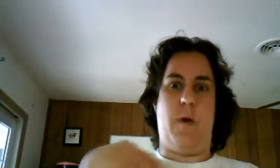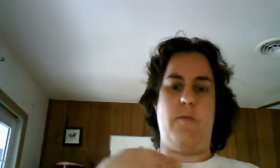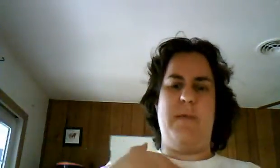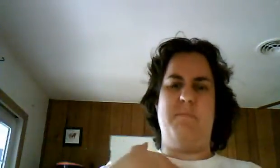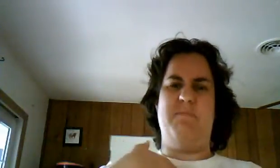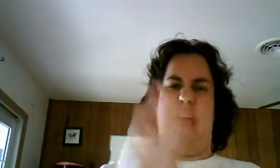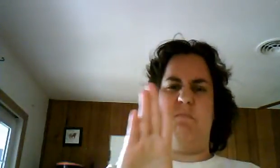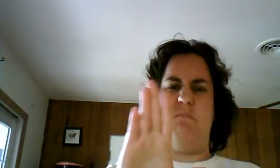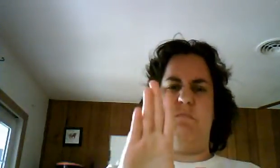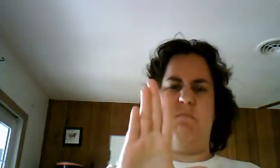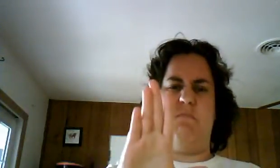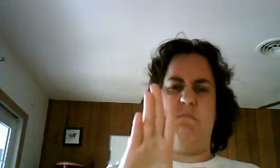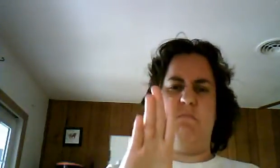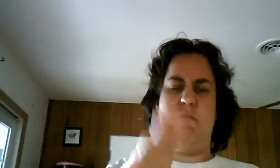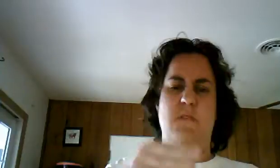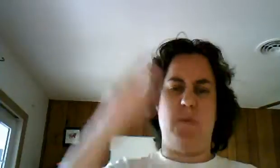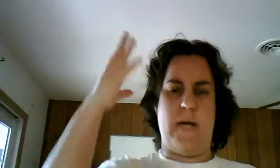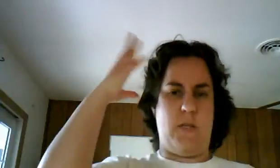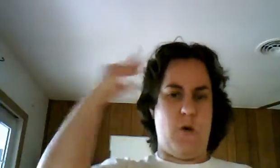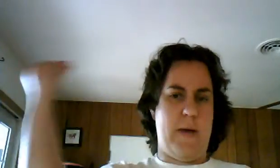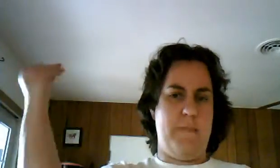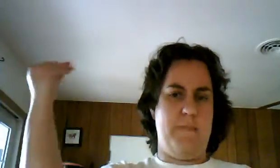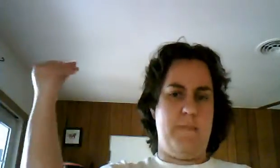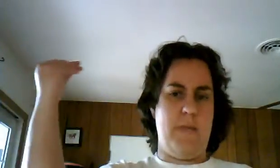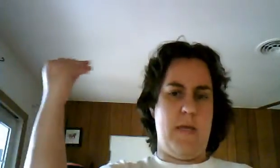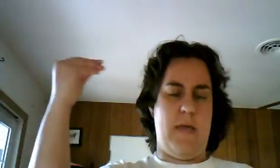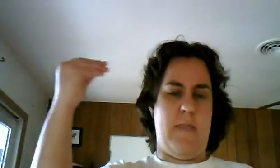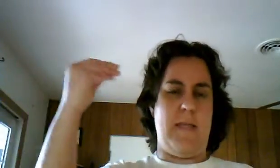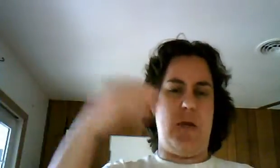me. So we got go away and then get away.